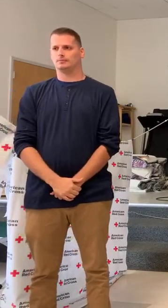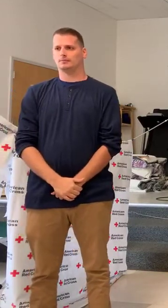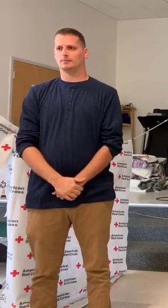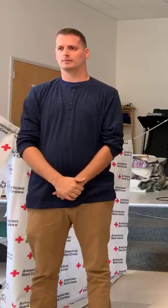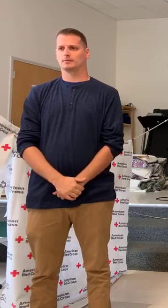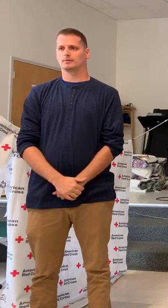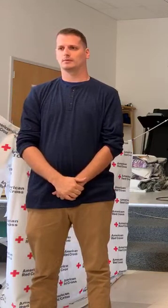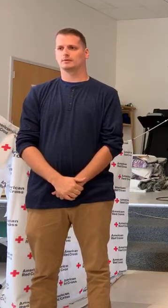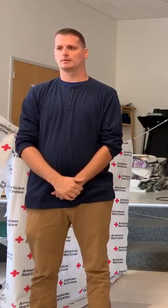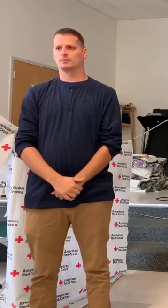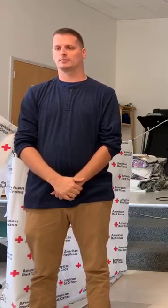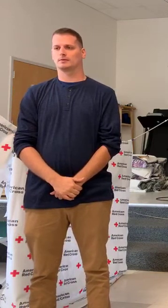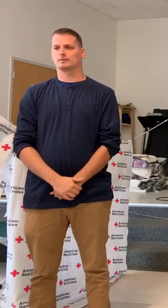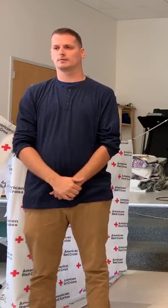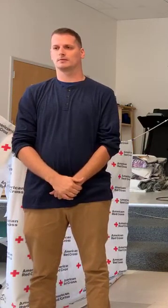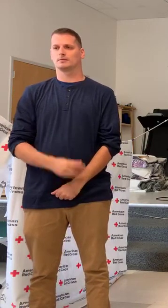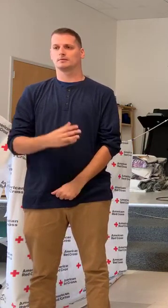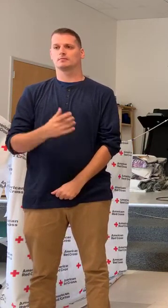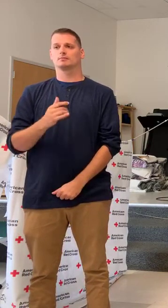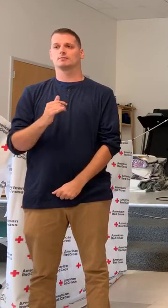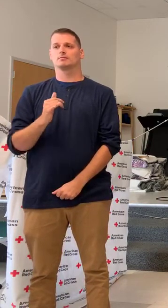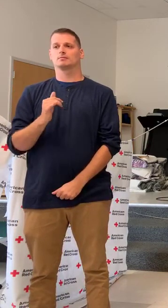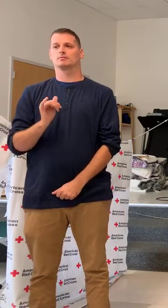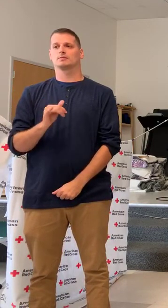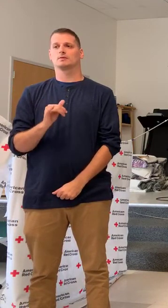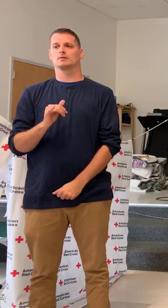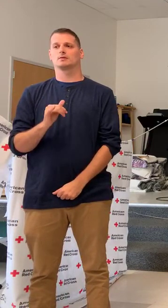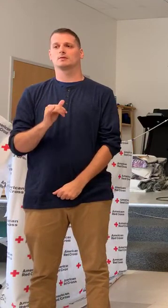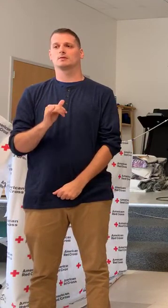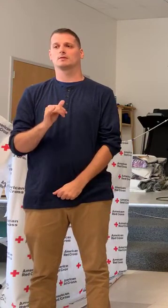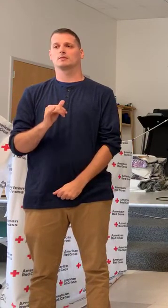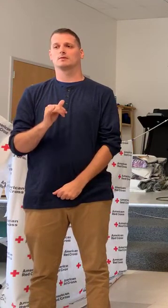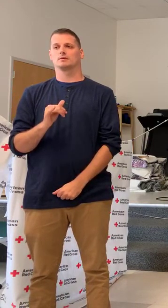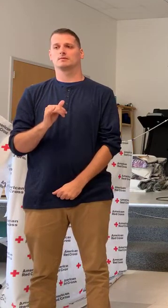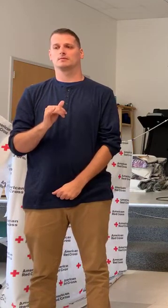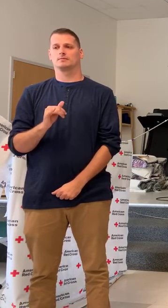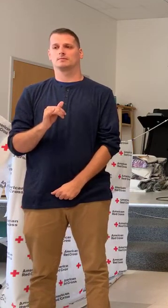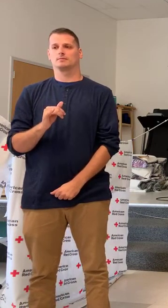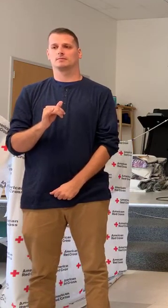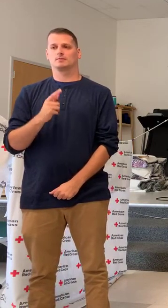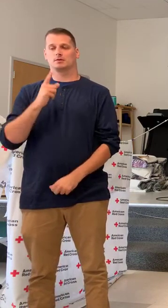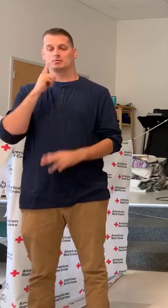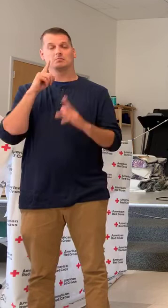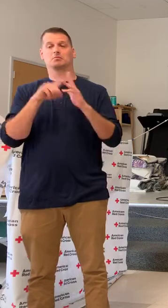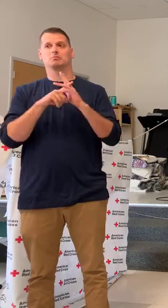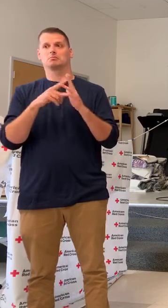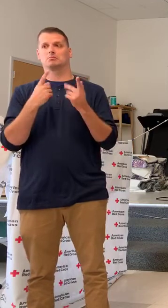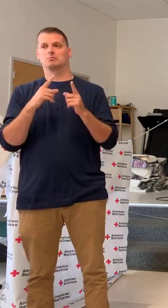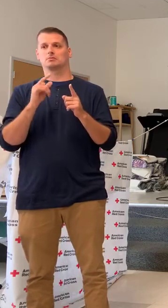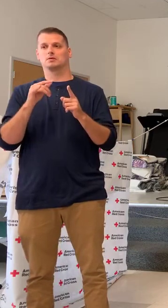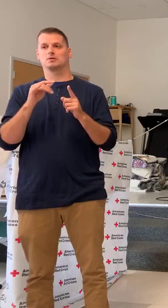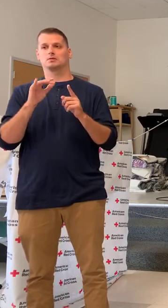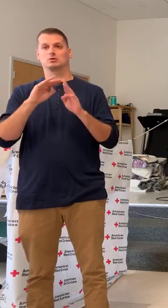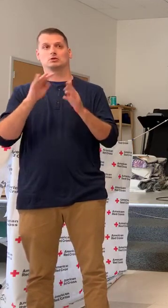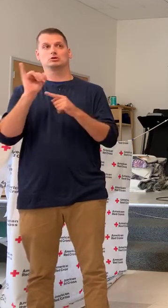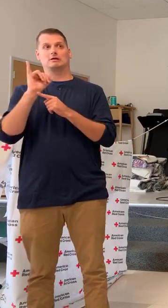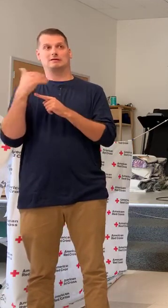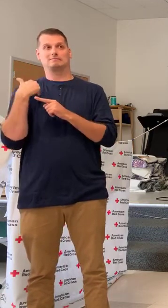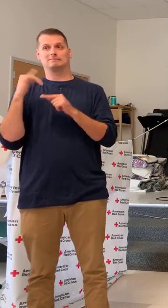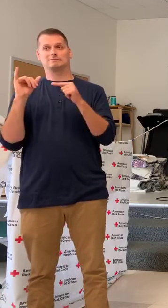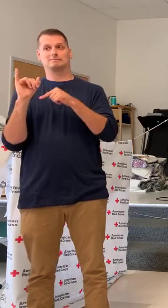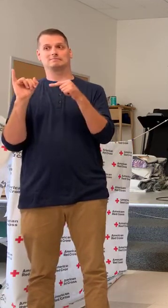One thing that's extremely important that I didn't think about till you brought that up was that we had insurance, but we were $100,000